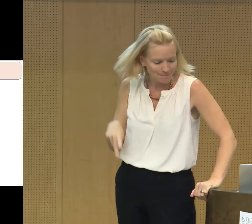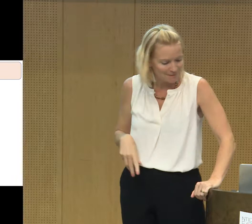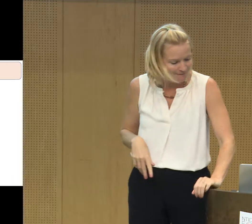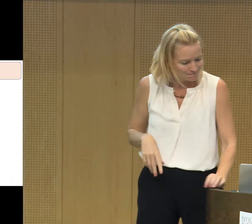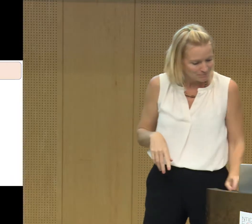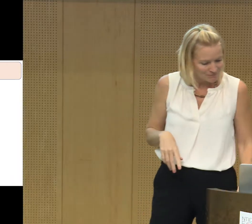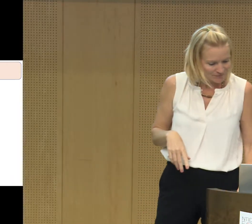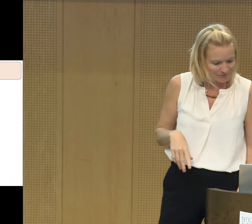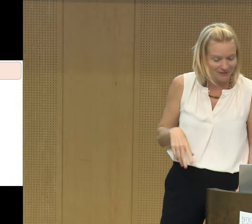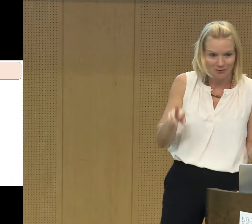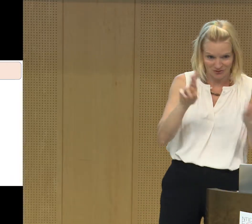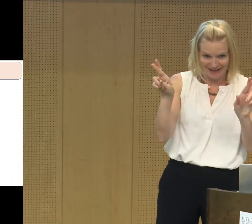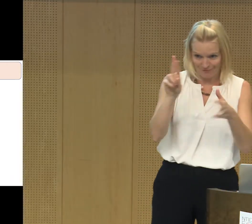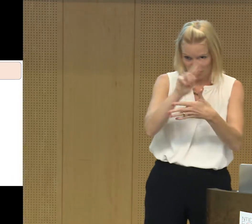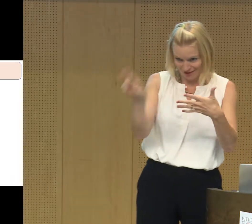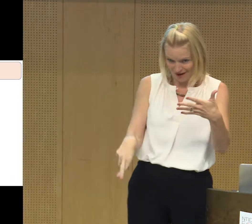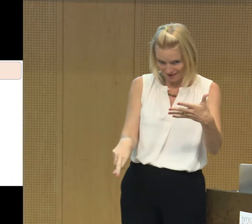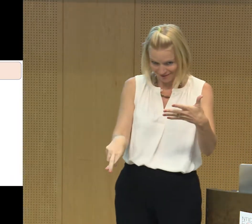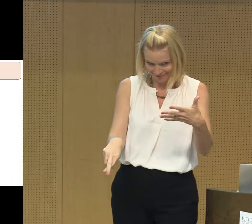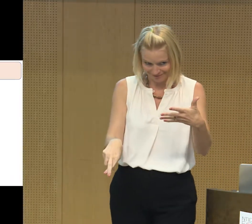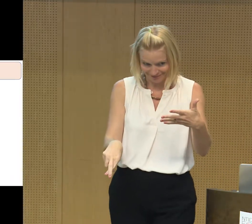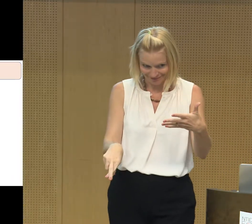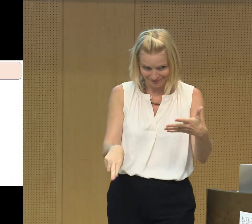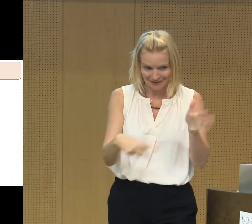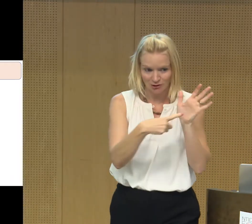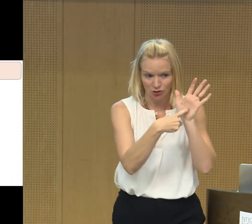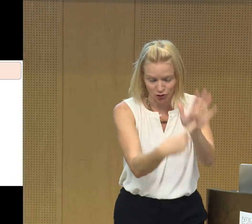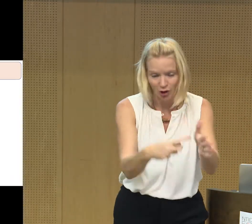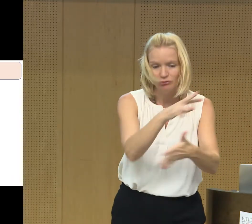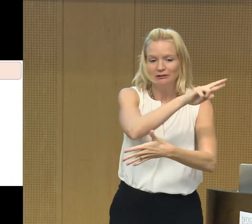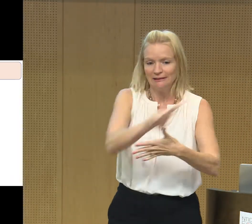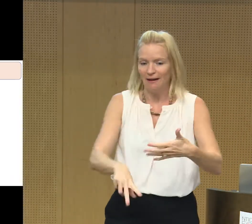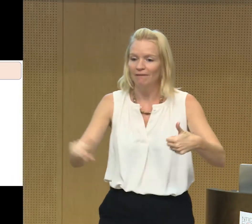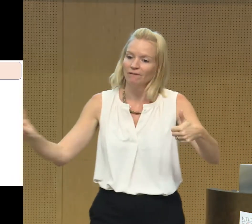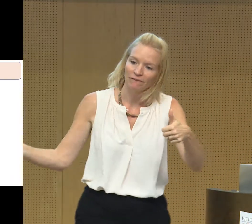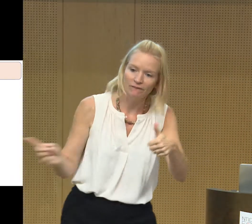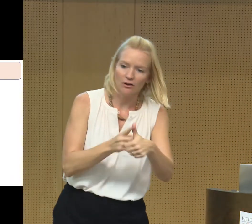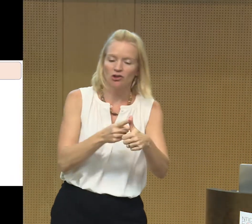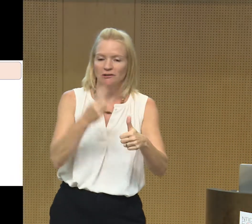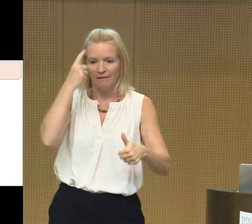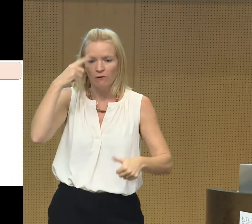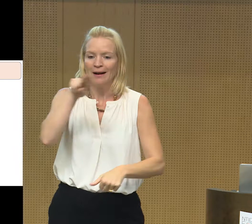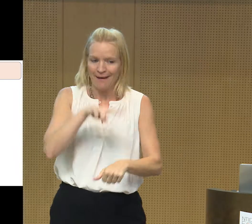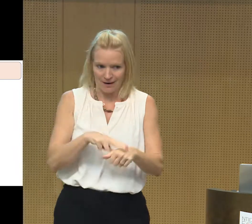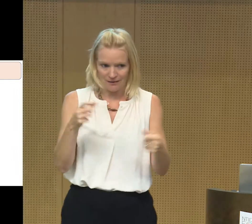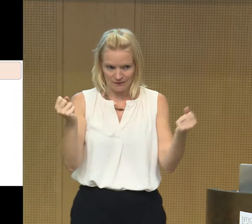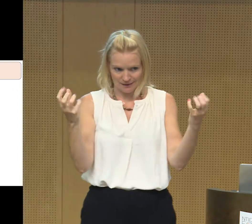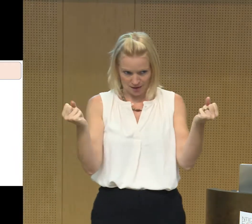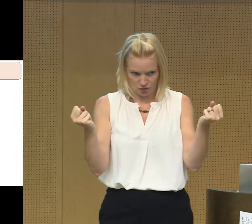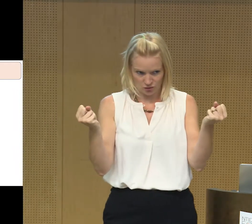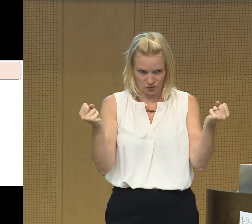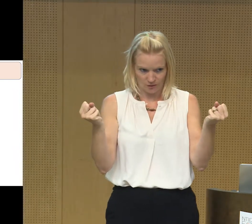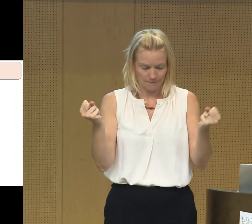So are you ready for the results? I'm first going to show you the results for the native signers.